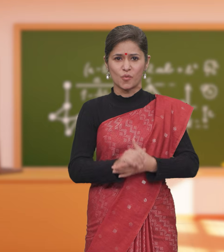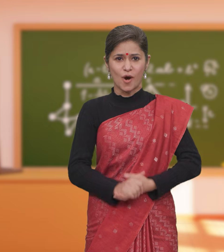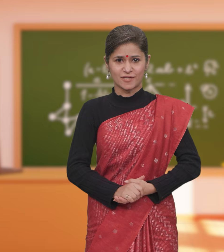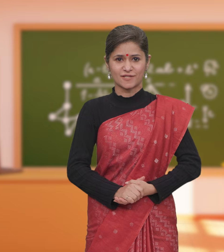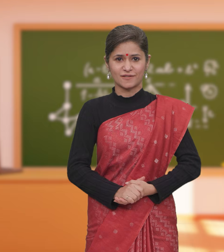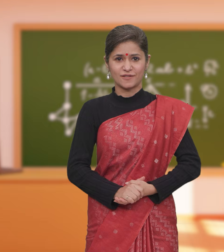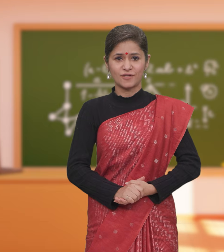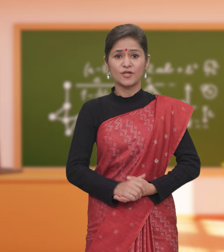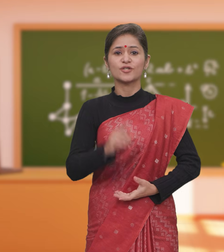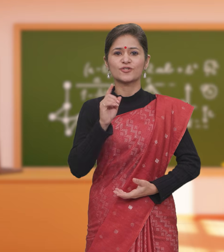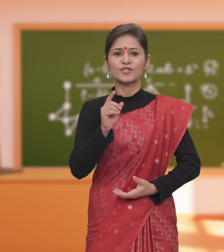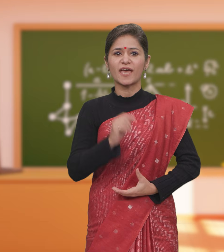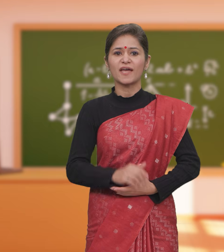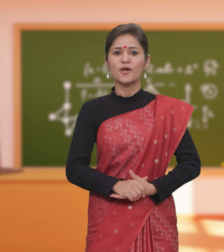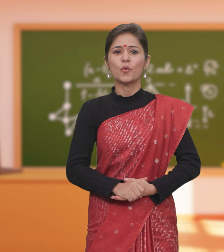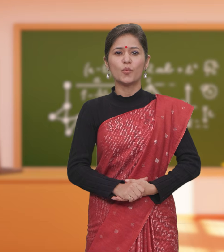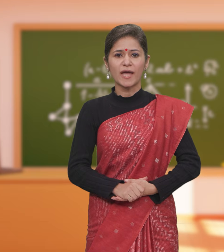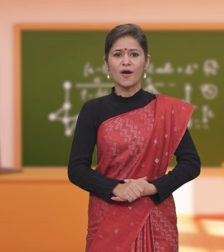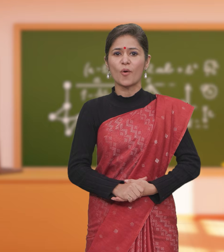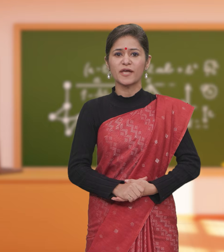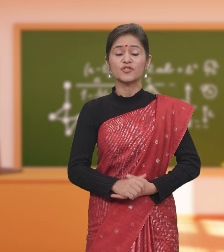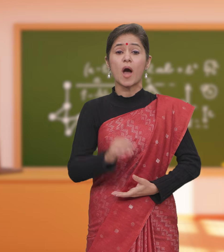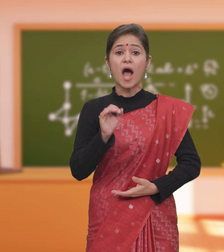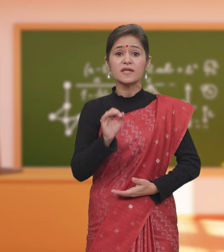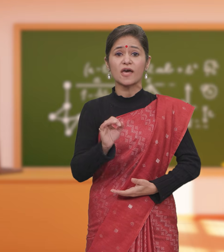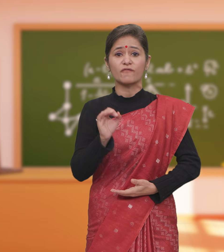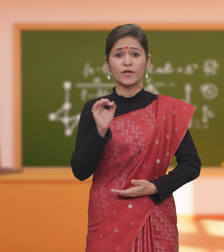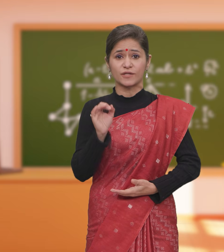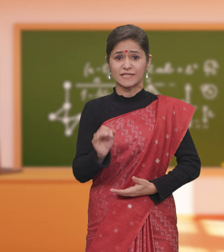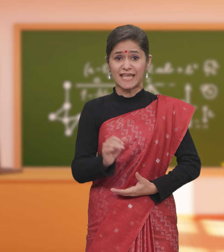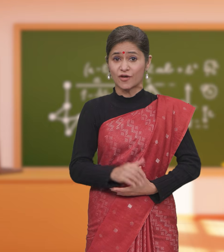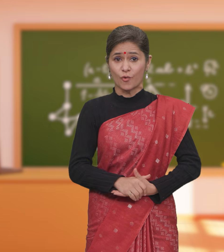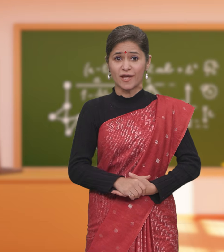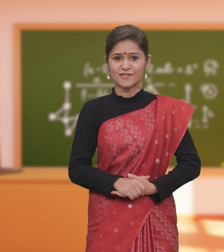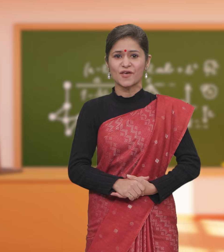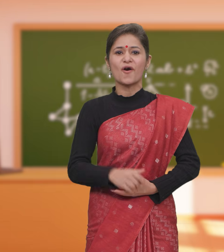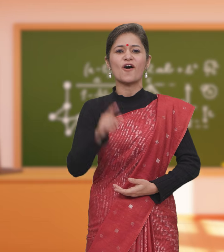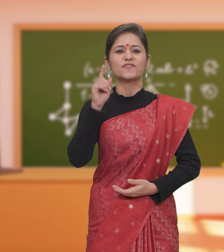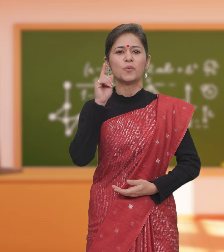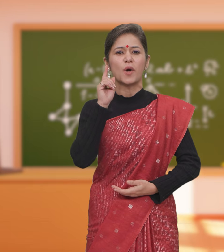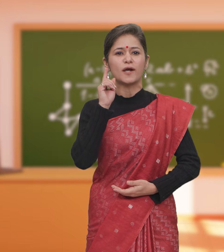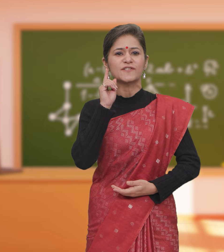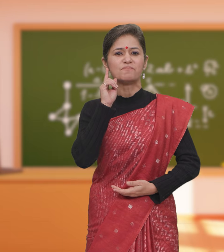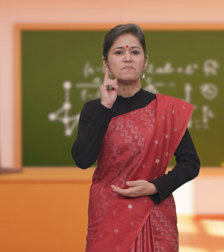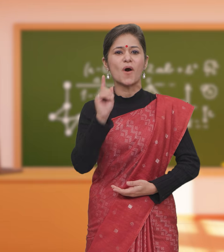what. Today, we are going to uncover the secrets of the world's